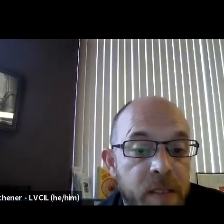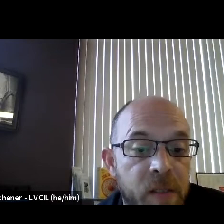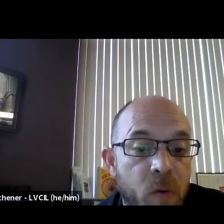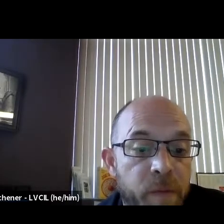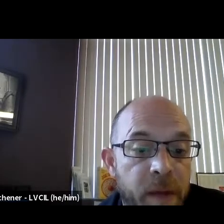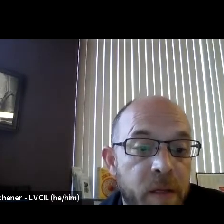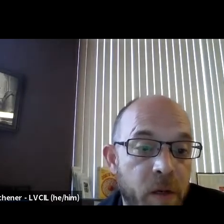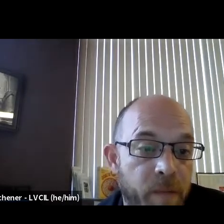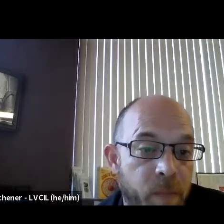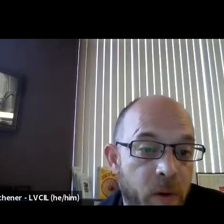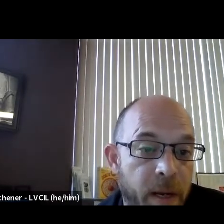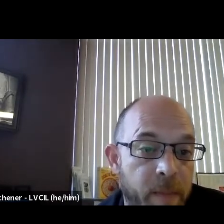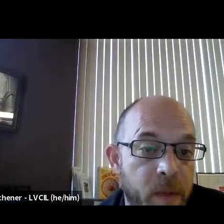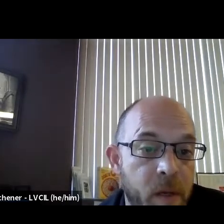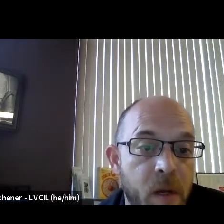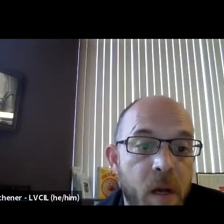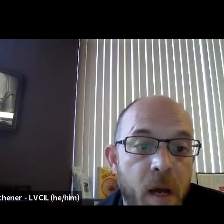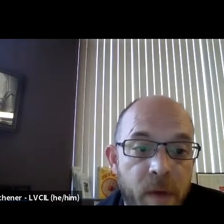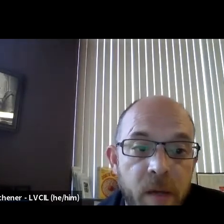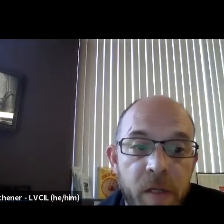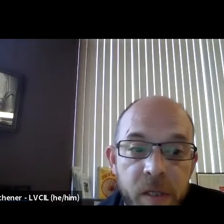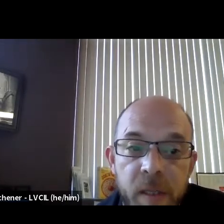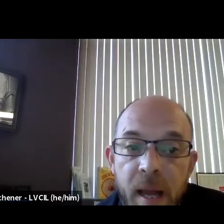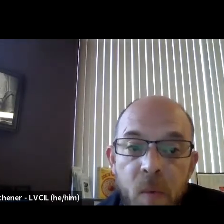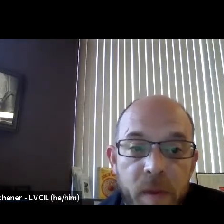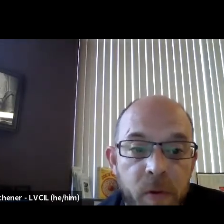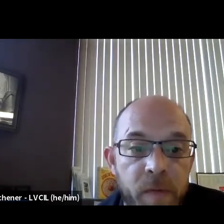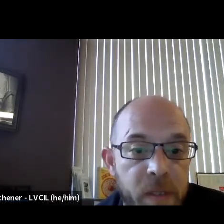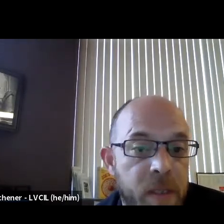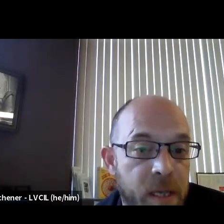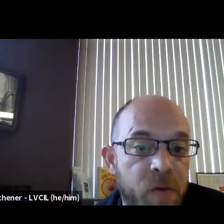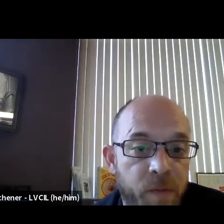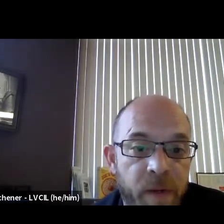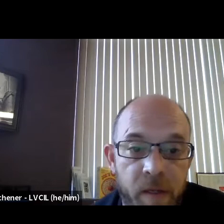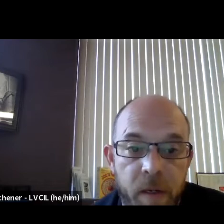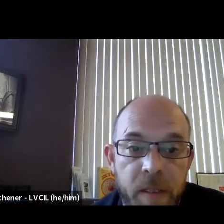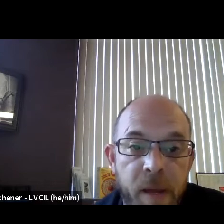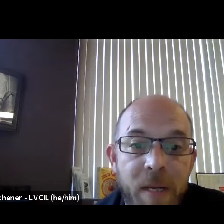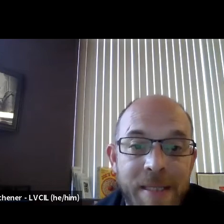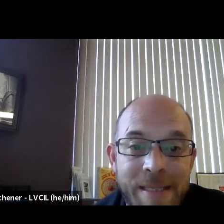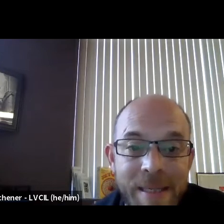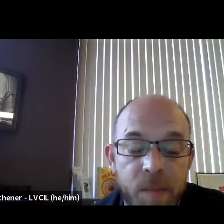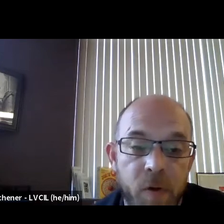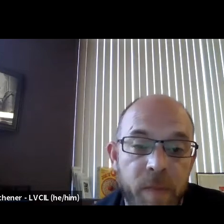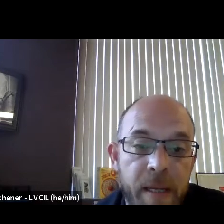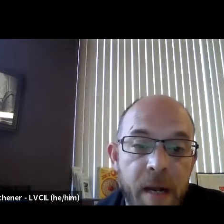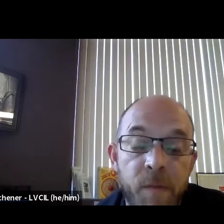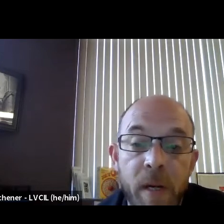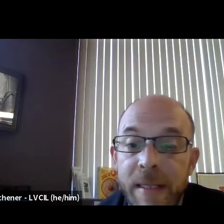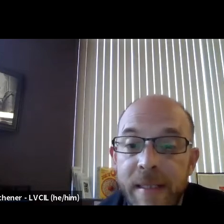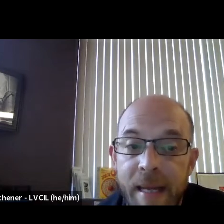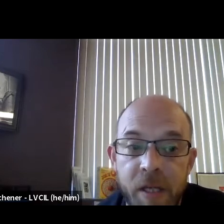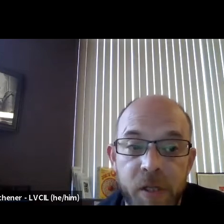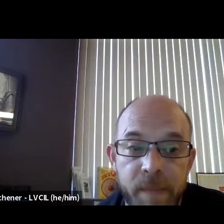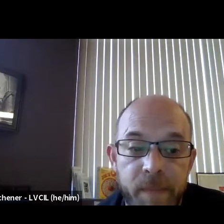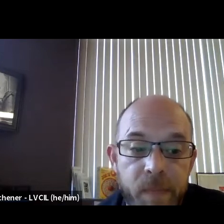the success or failure of a program. Evaluation is a lot more than proving success or failure. It's about consistent improvement and